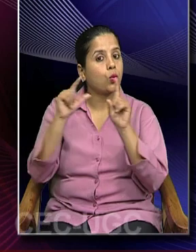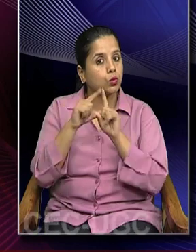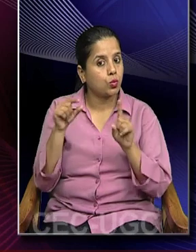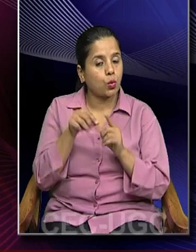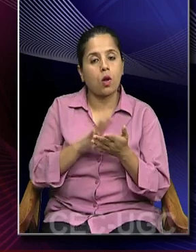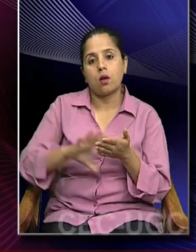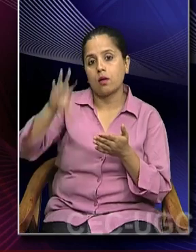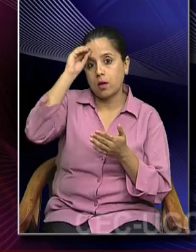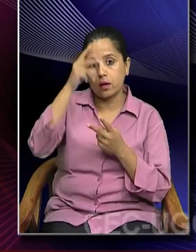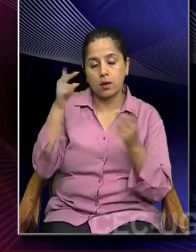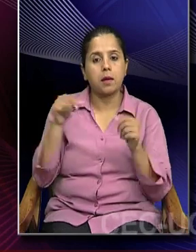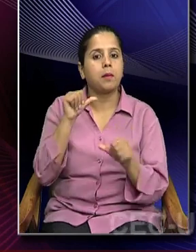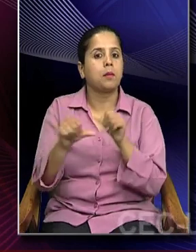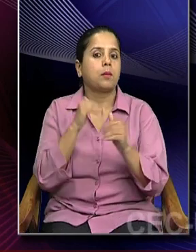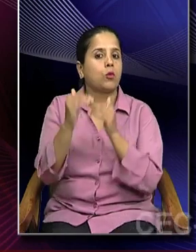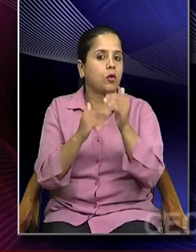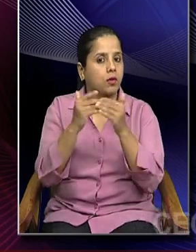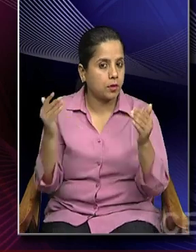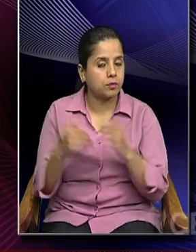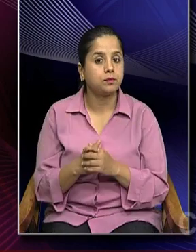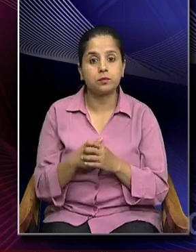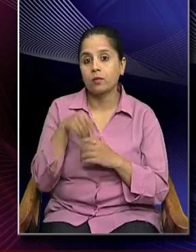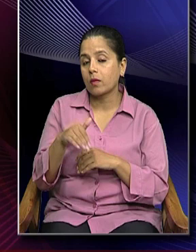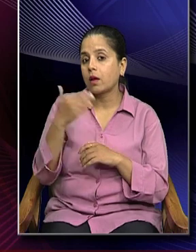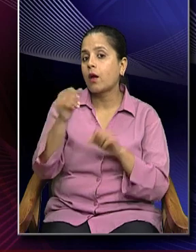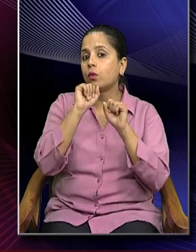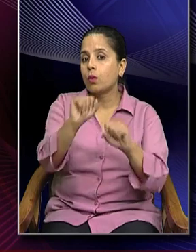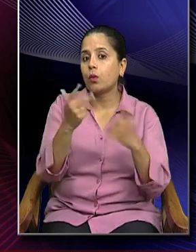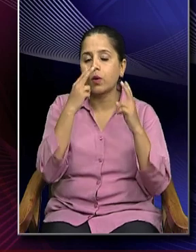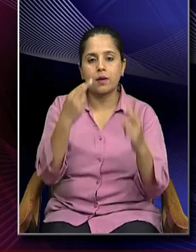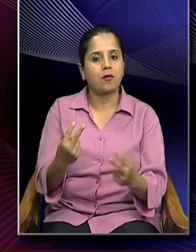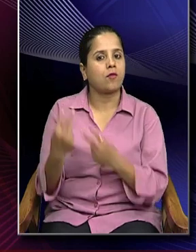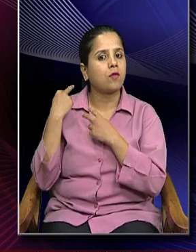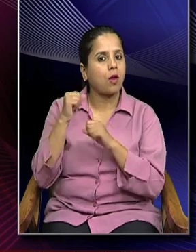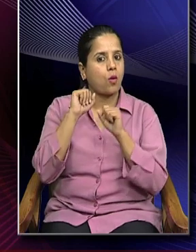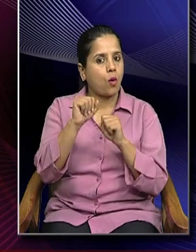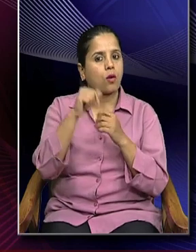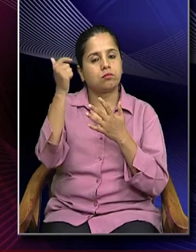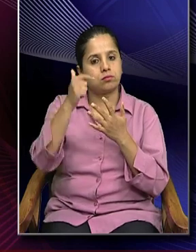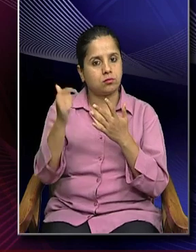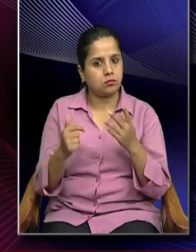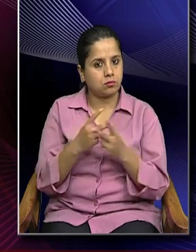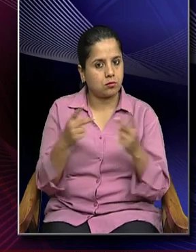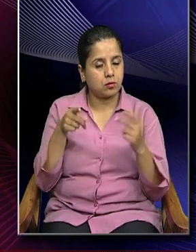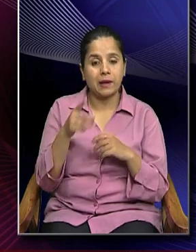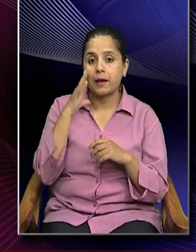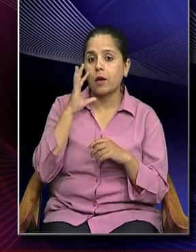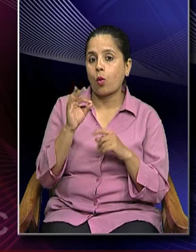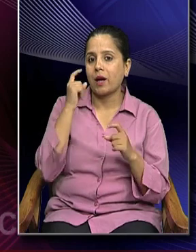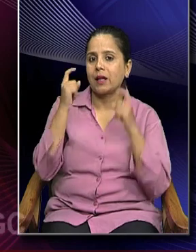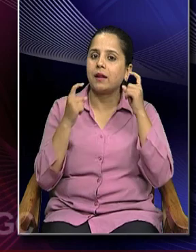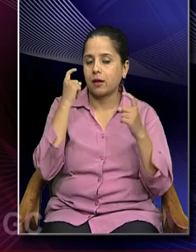the learning progress. The next is your reflective aspects, that is the critical